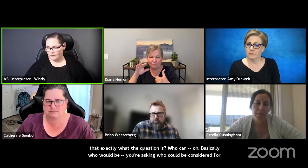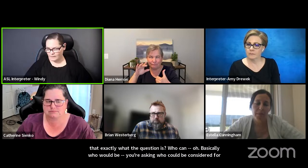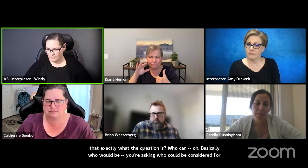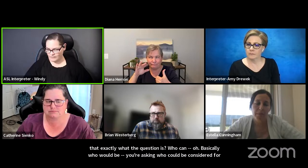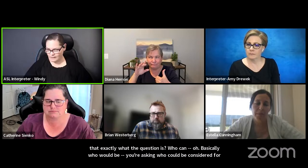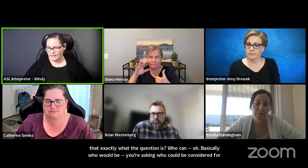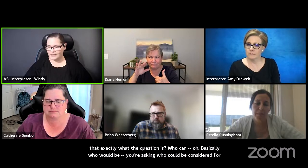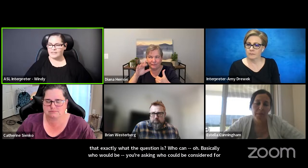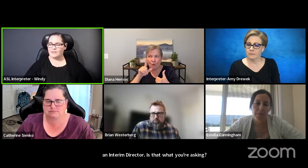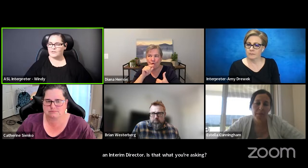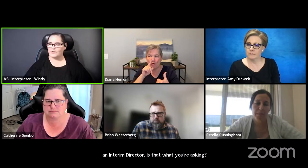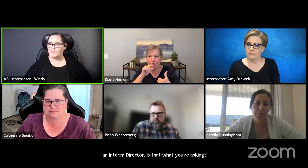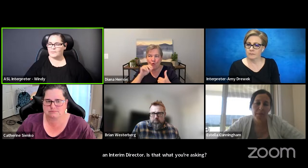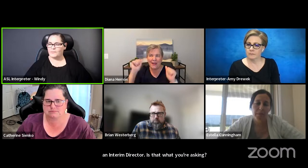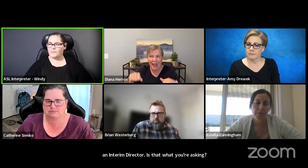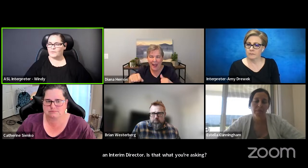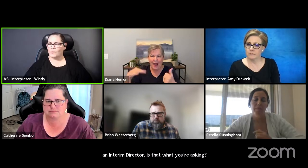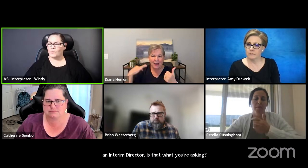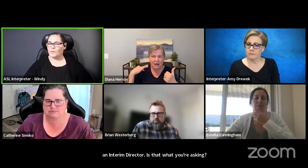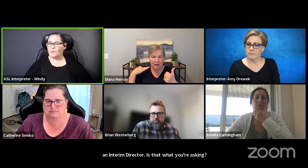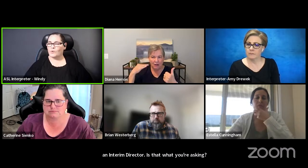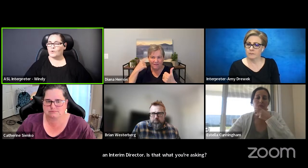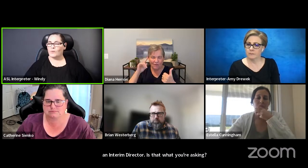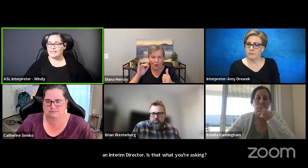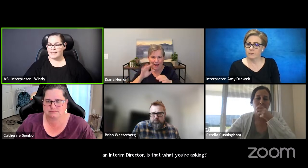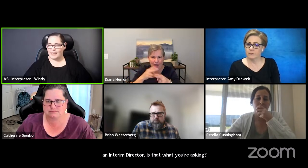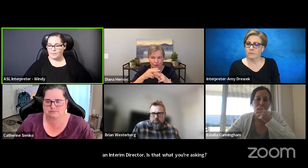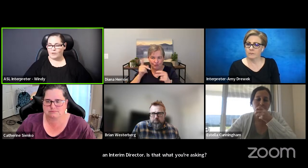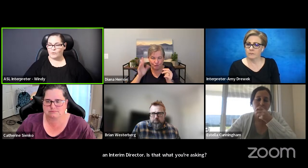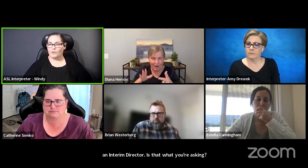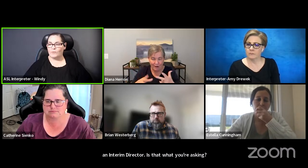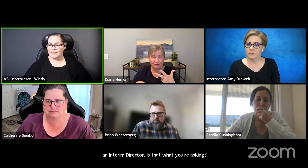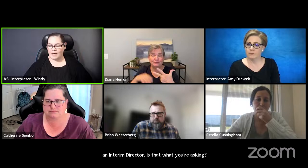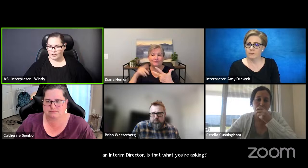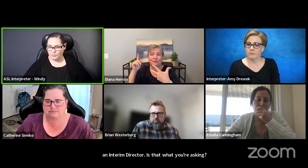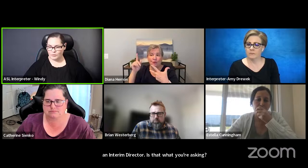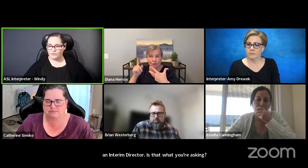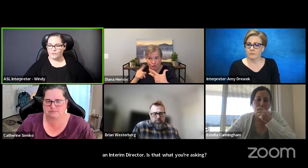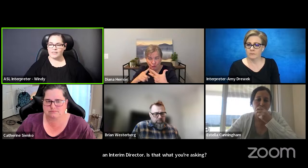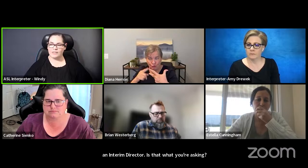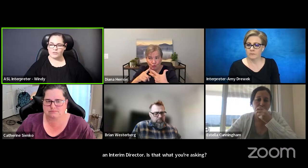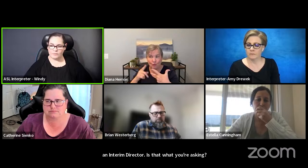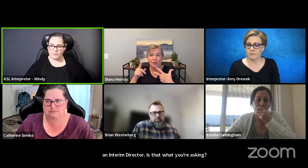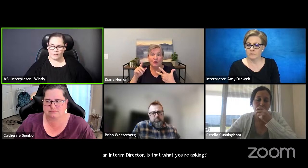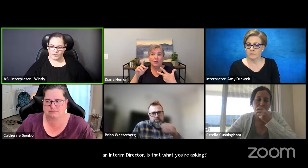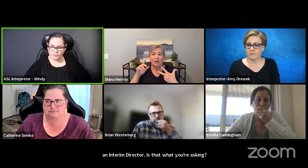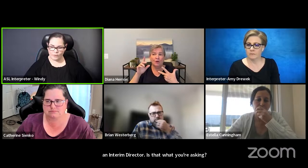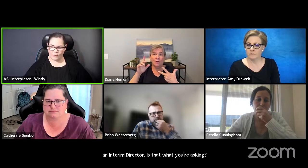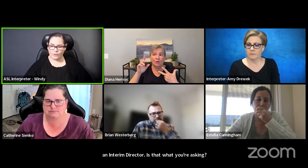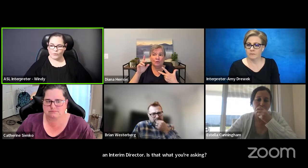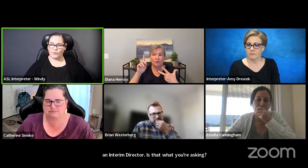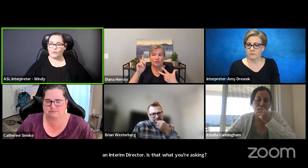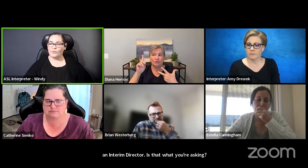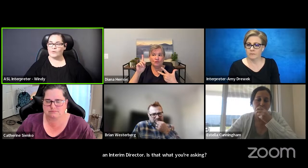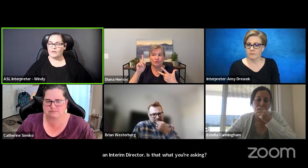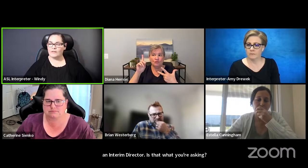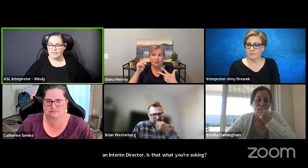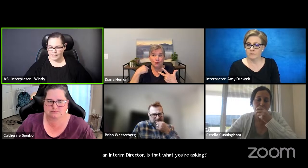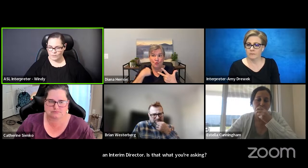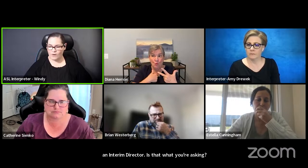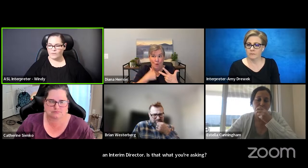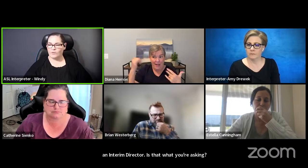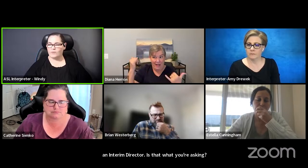One is who is able or who is eligible for the interim director role.